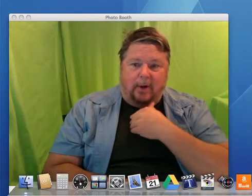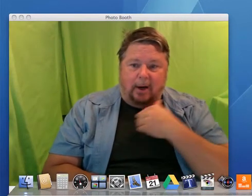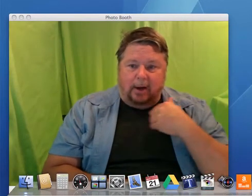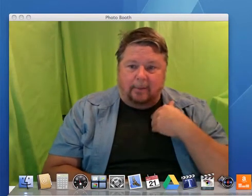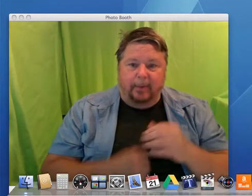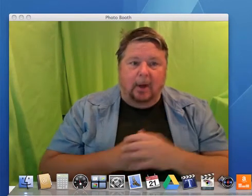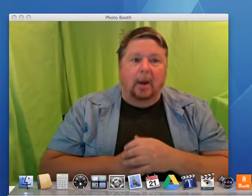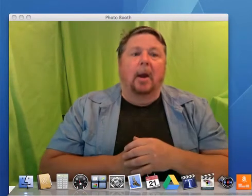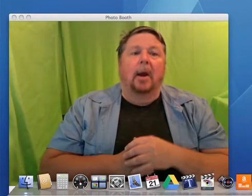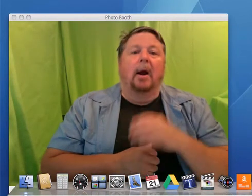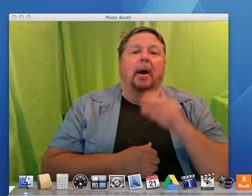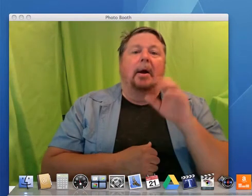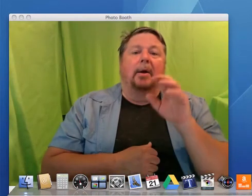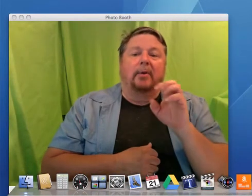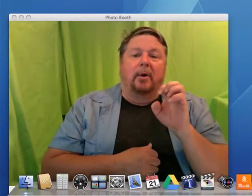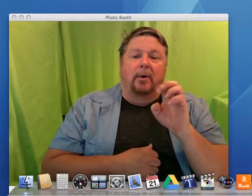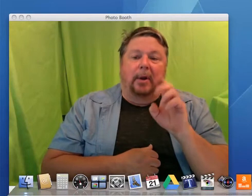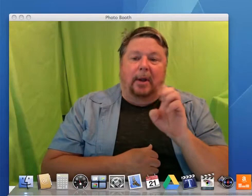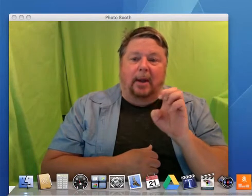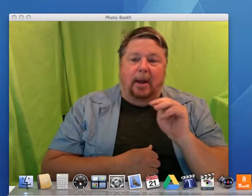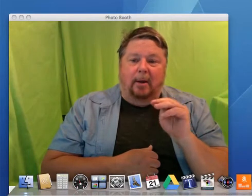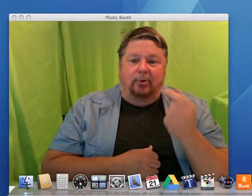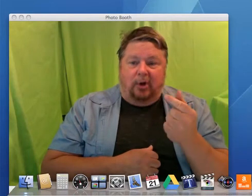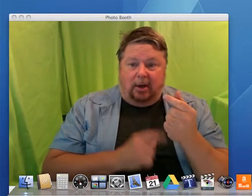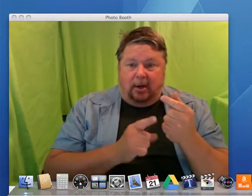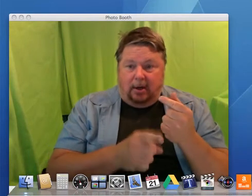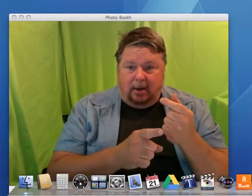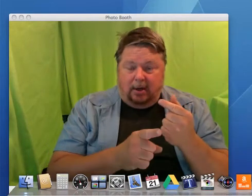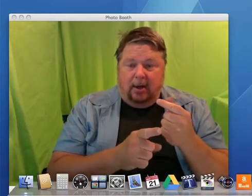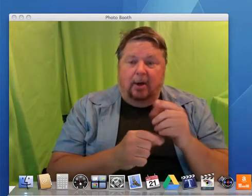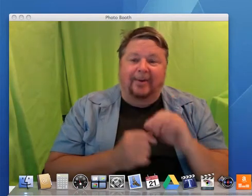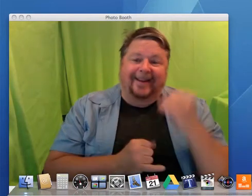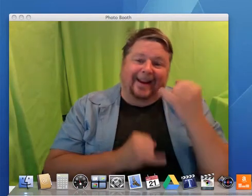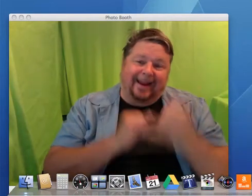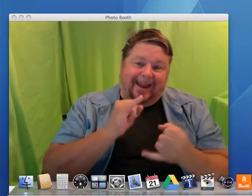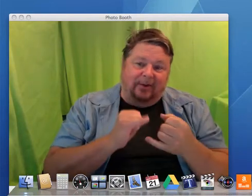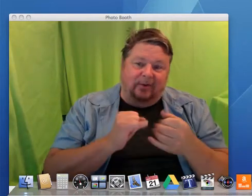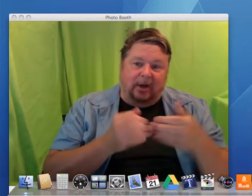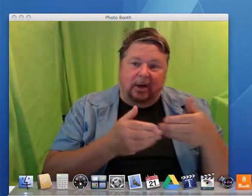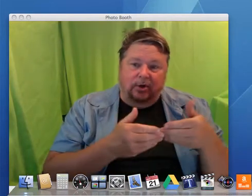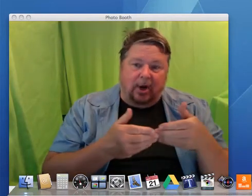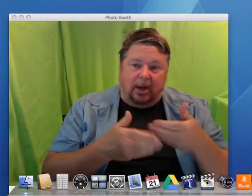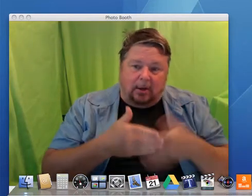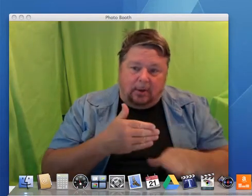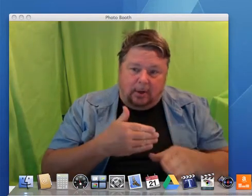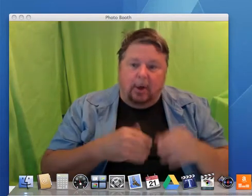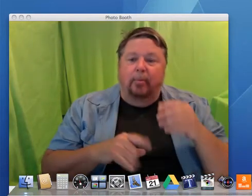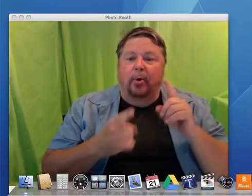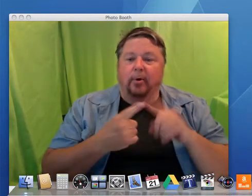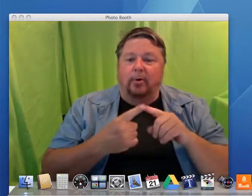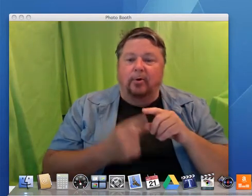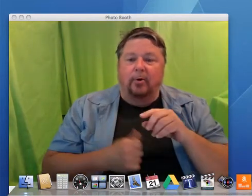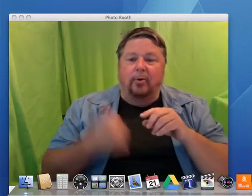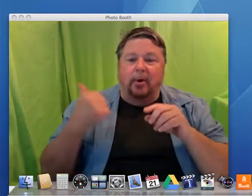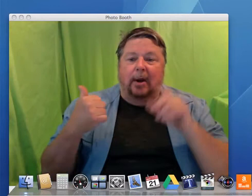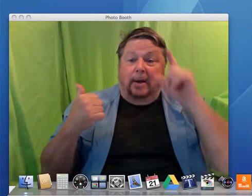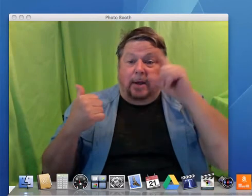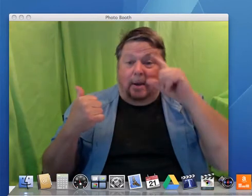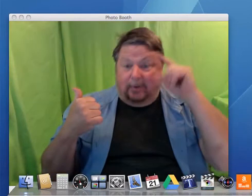Minor Gallaudet. And so EMG was the last child born